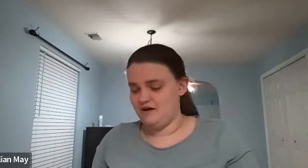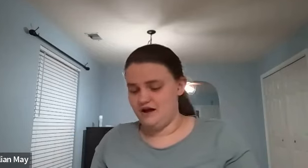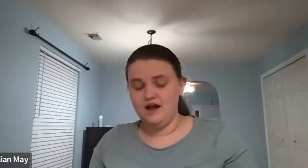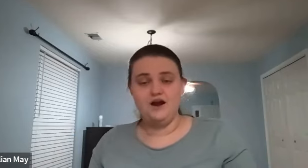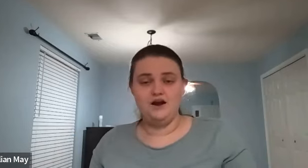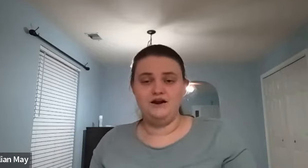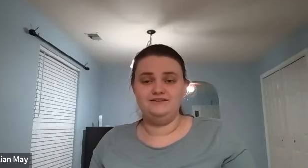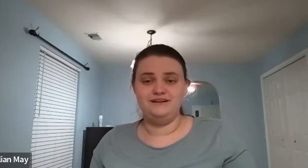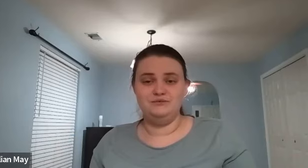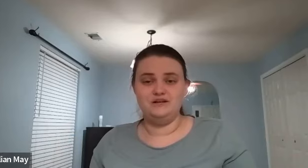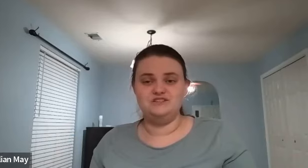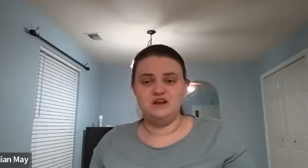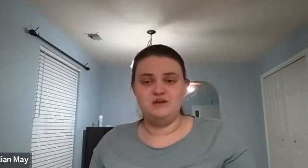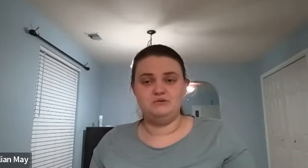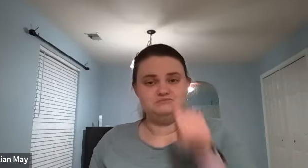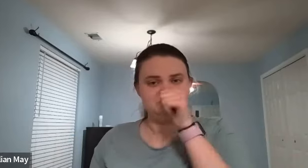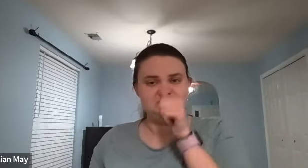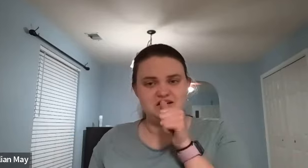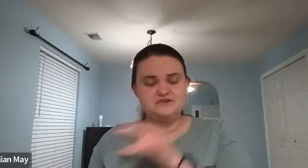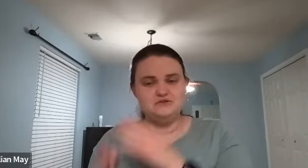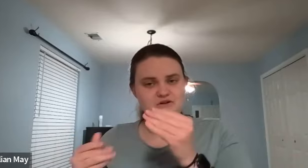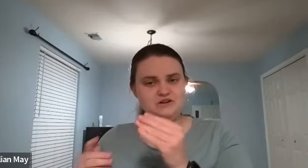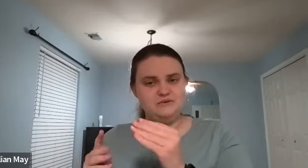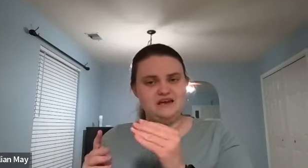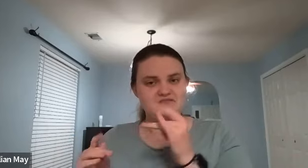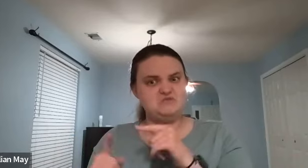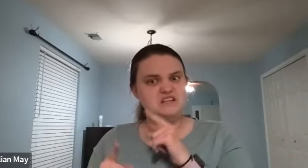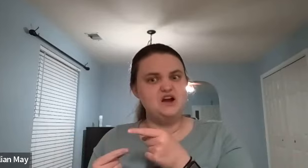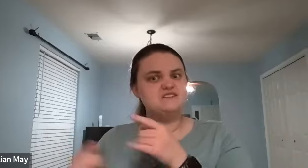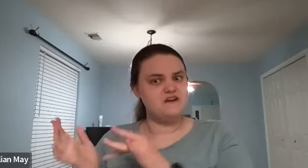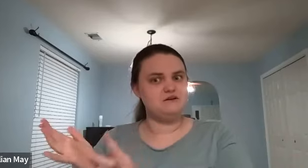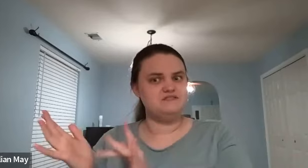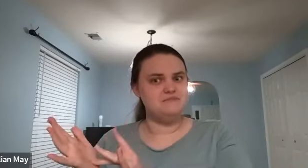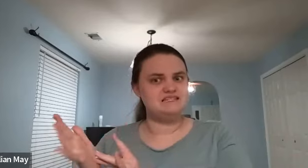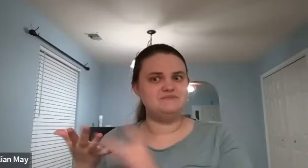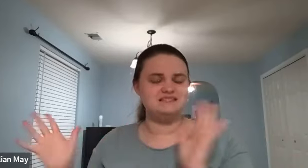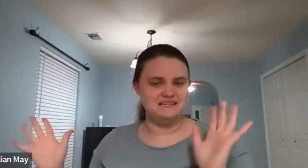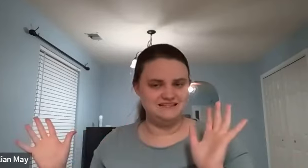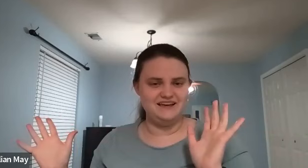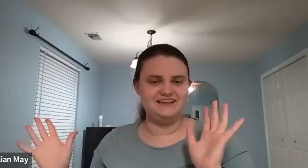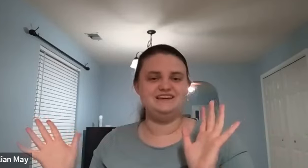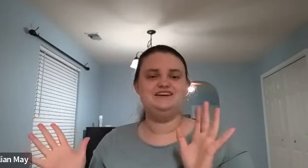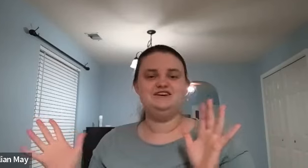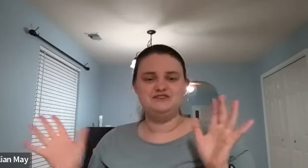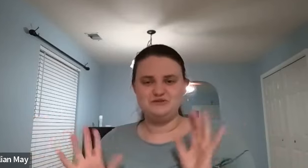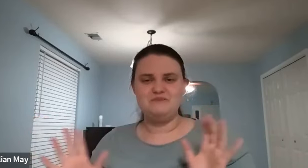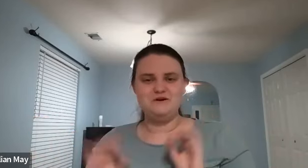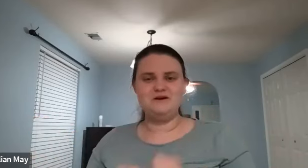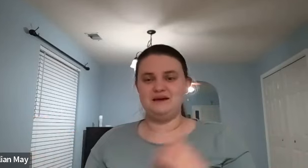I got hurt, it was, okay, well, suffer through for a little bit. And if it really hurts, I'm fine, I'll give you some medicine. That's it. Like, so I'm very like, my